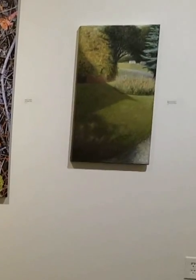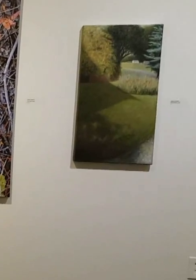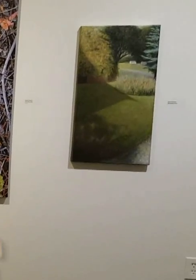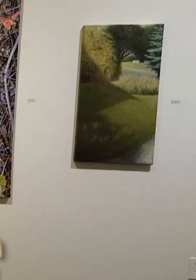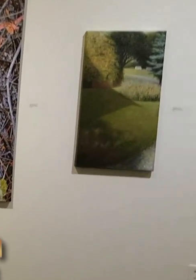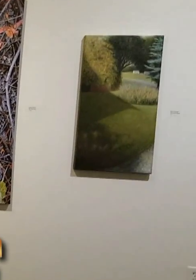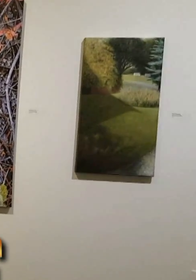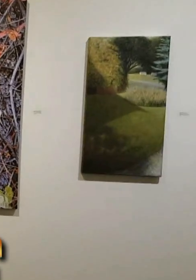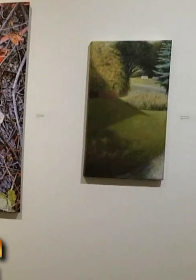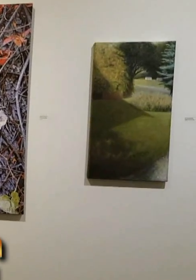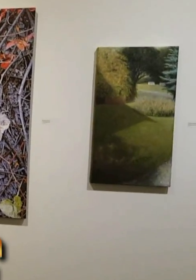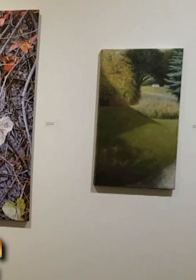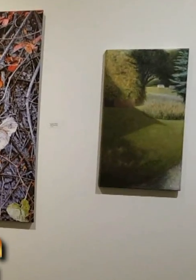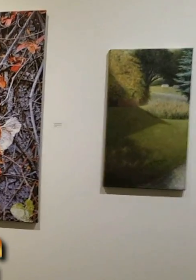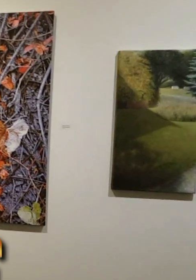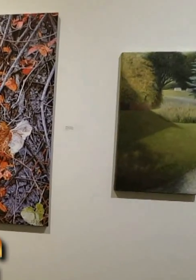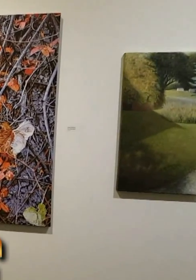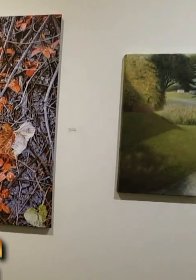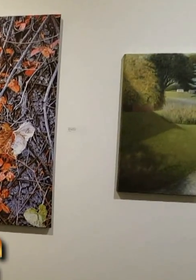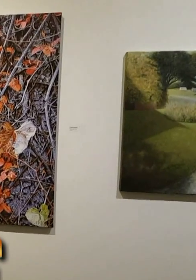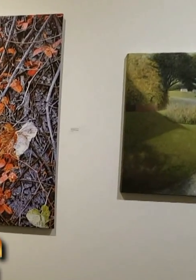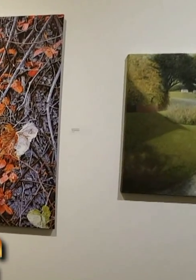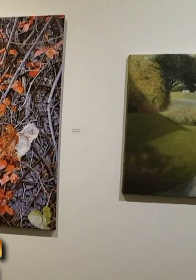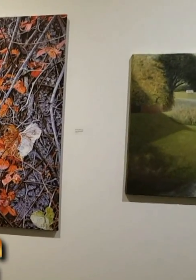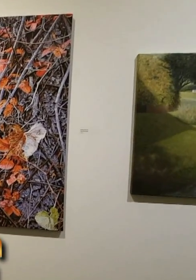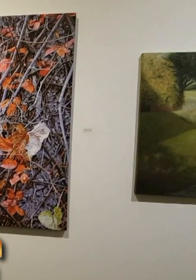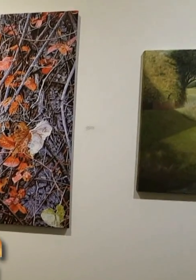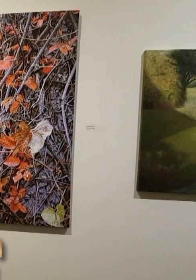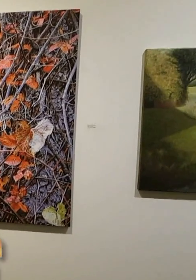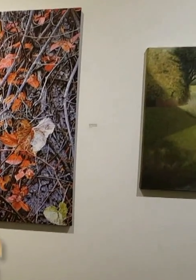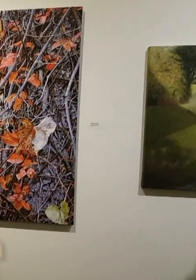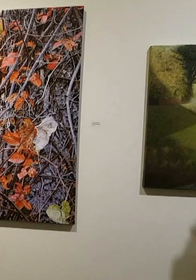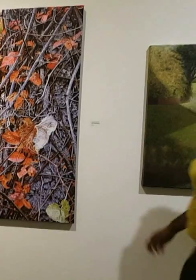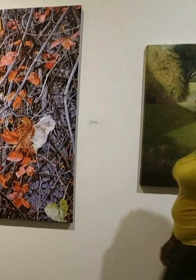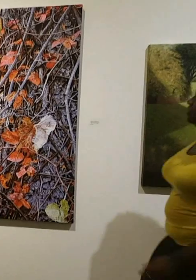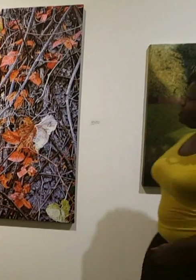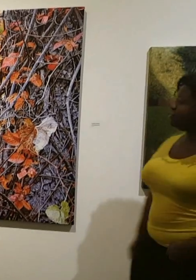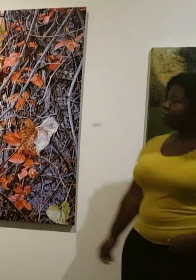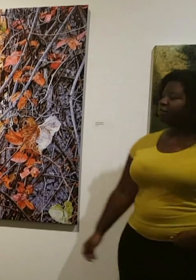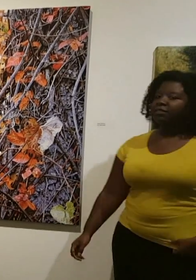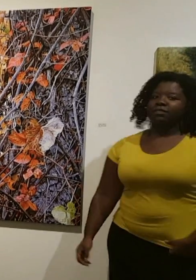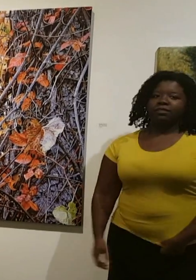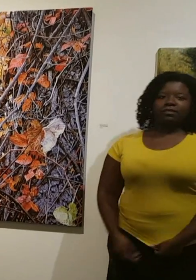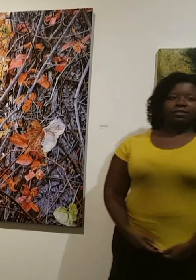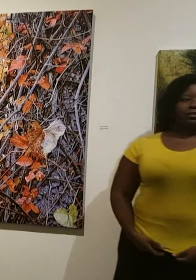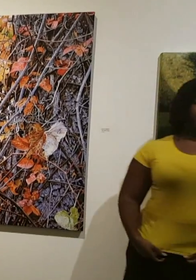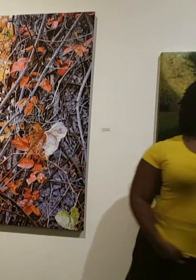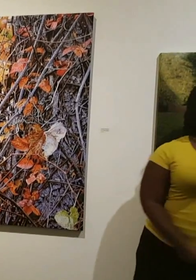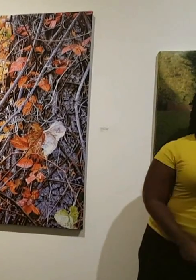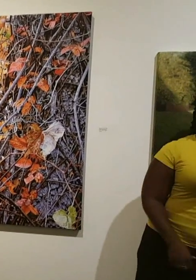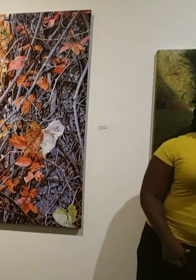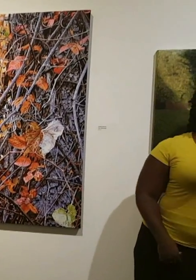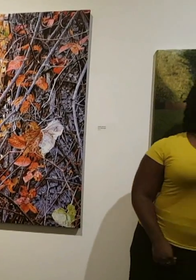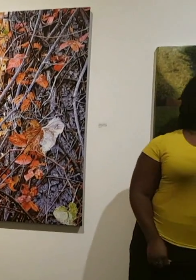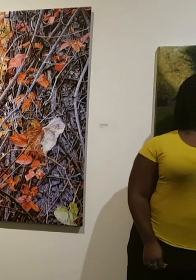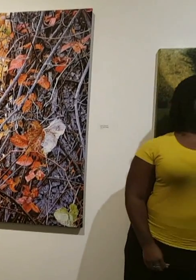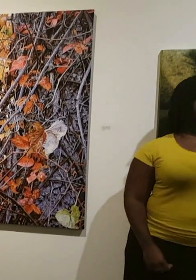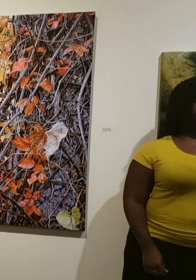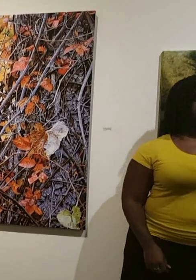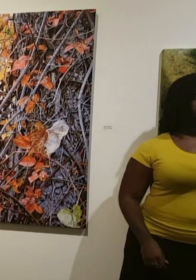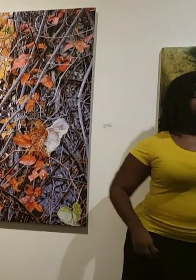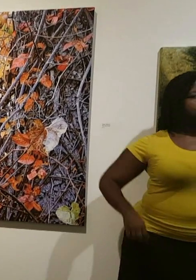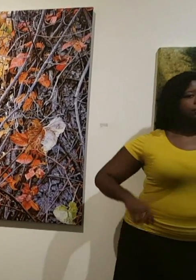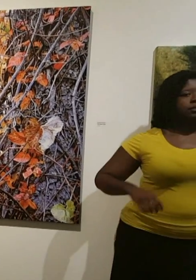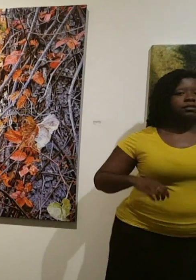One of the things I want everyone to notice is that in the other room, there's a Susan Martin painting that was a